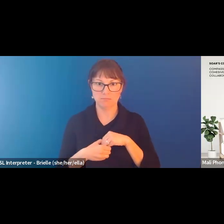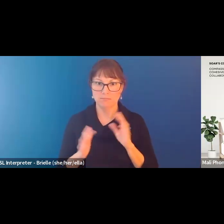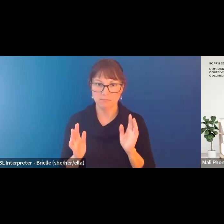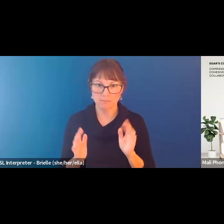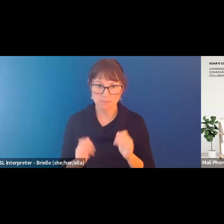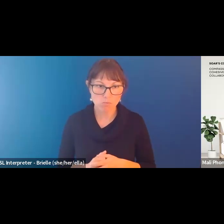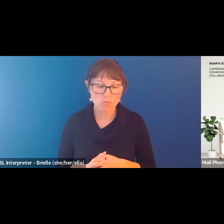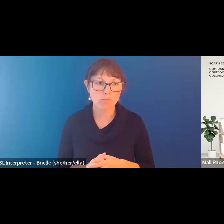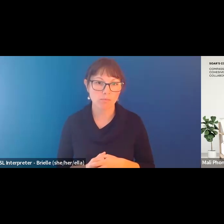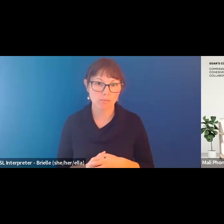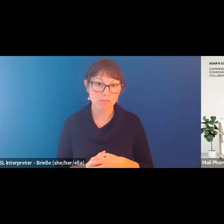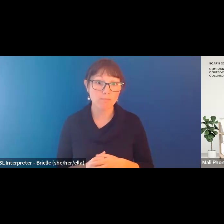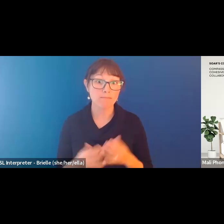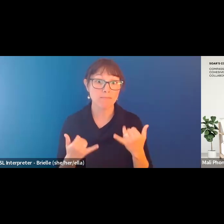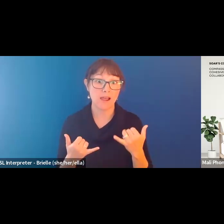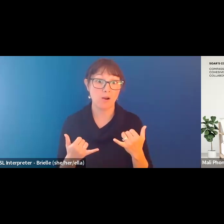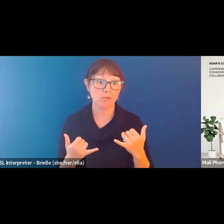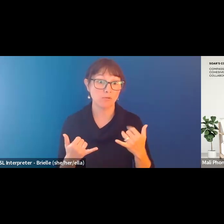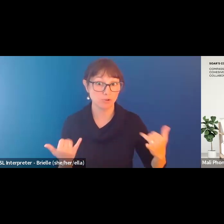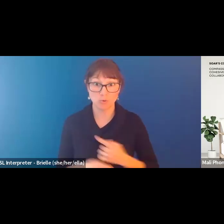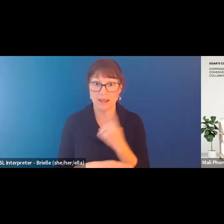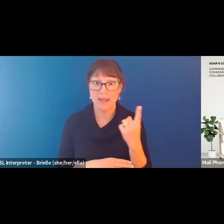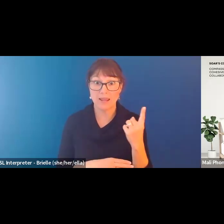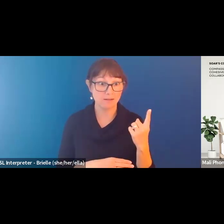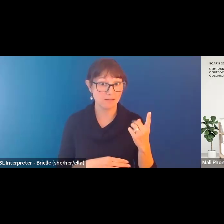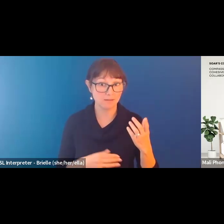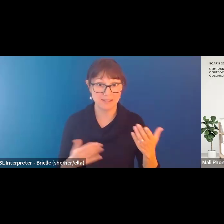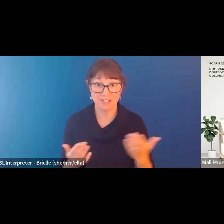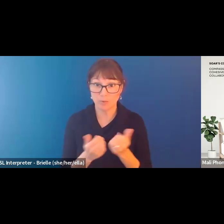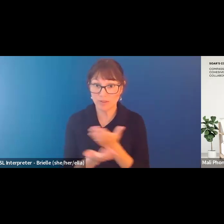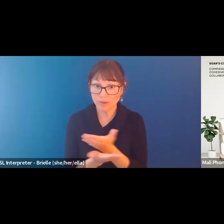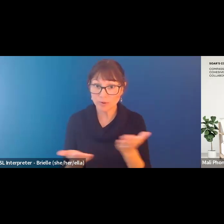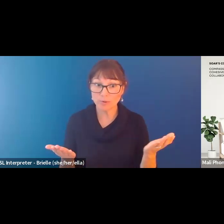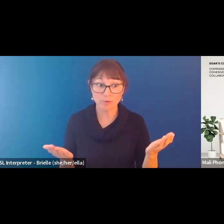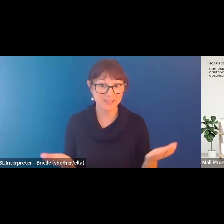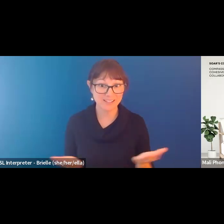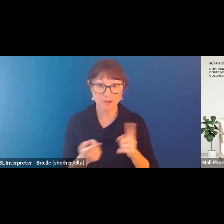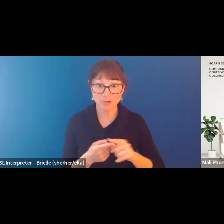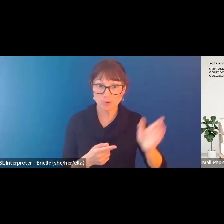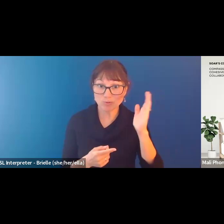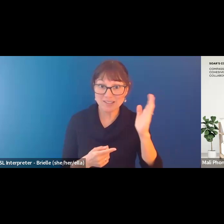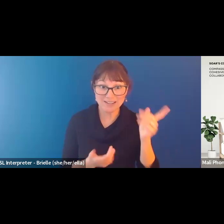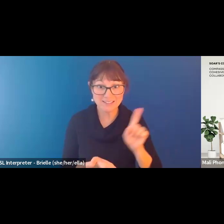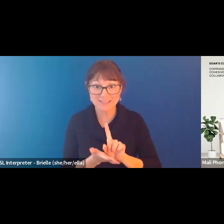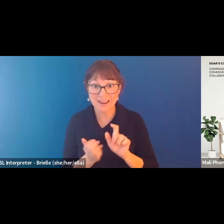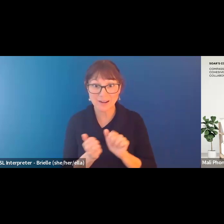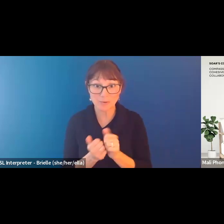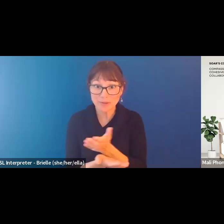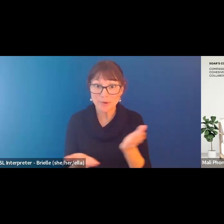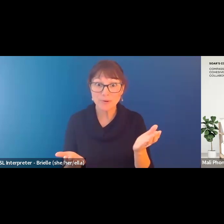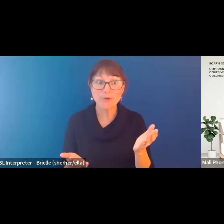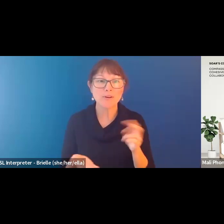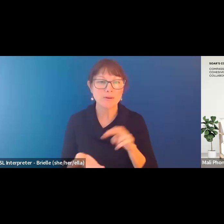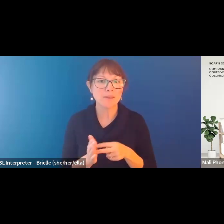To stand before you today, to sit with you today, to present to you today, I really had to